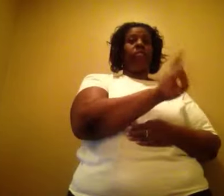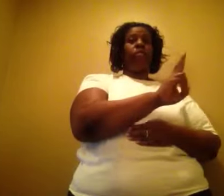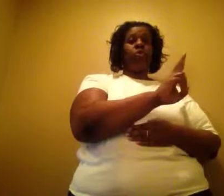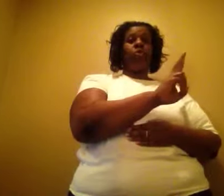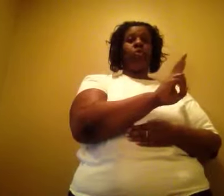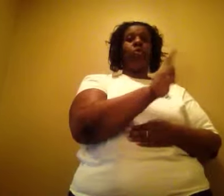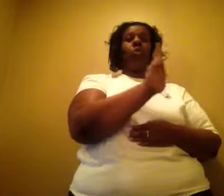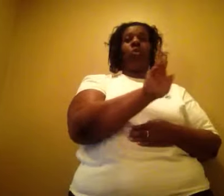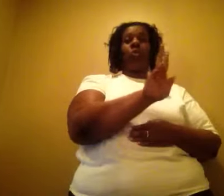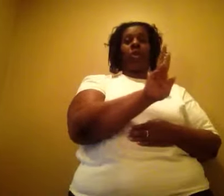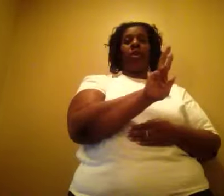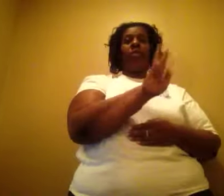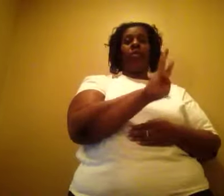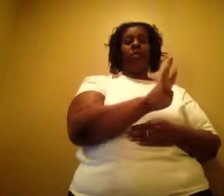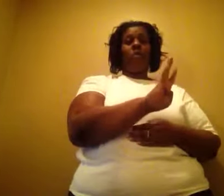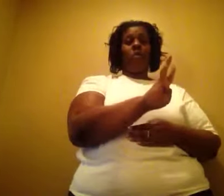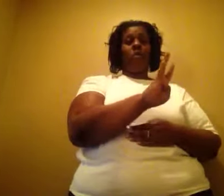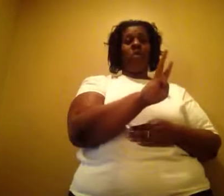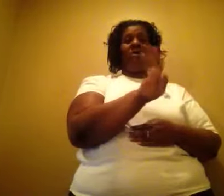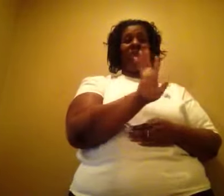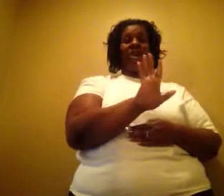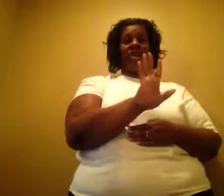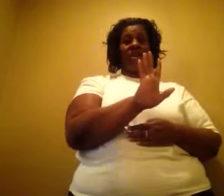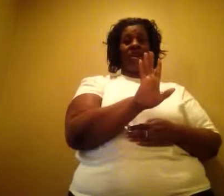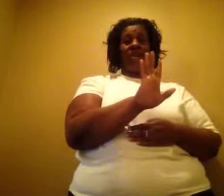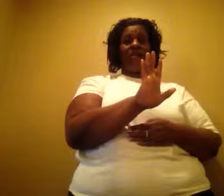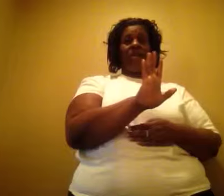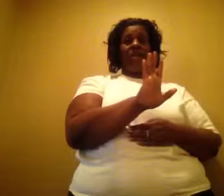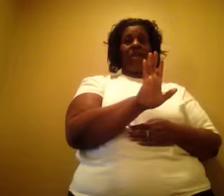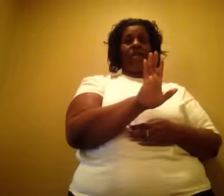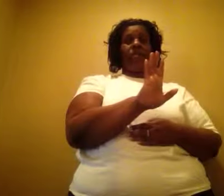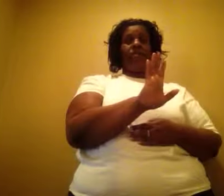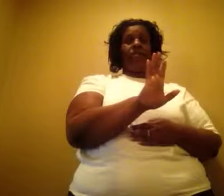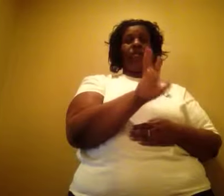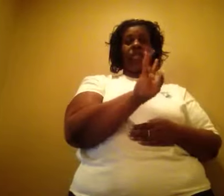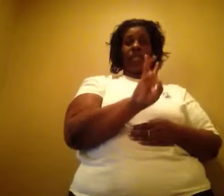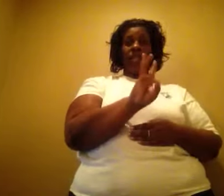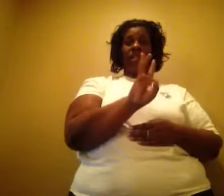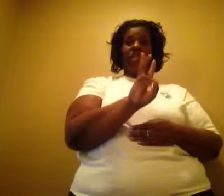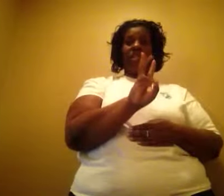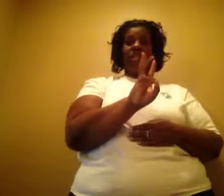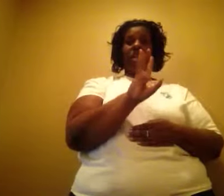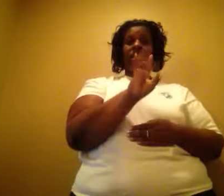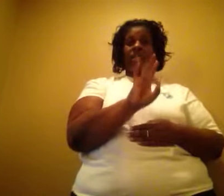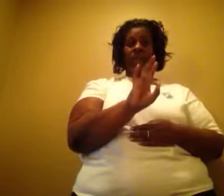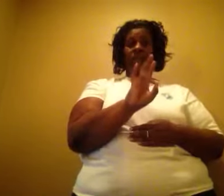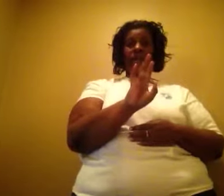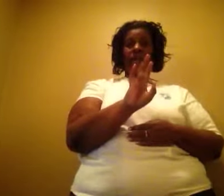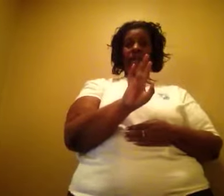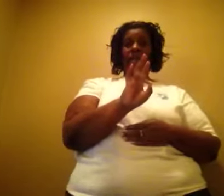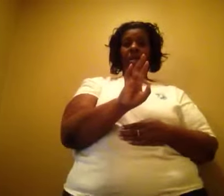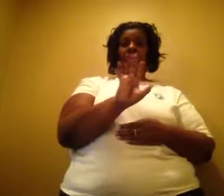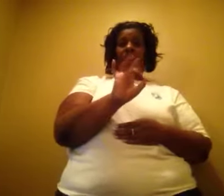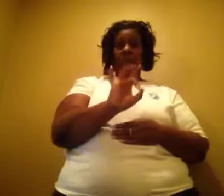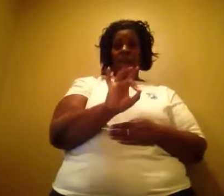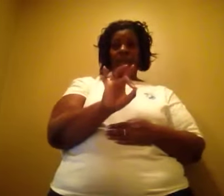3, 4, 5, 6, 7, 8,